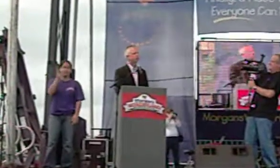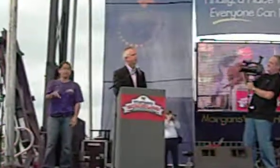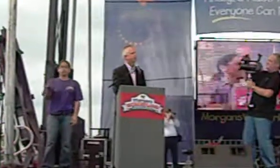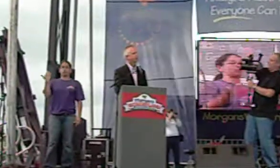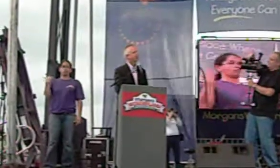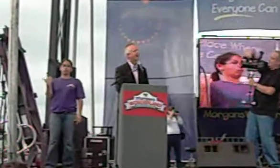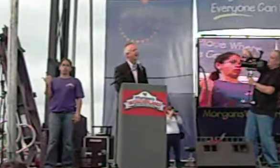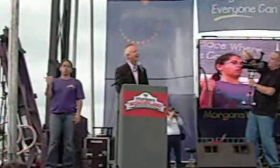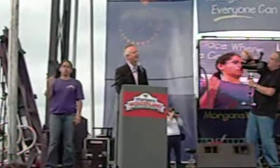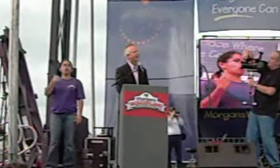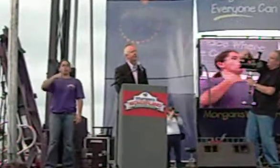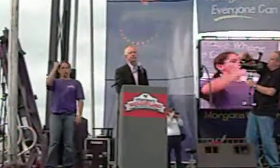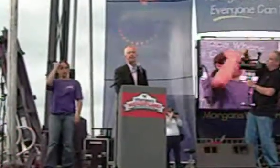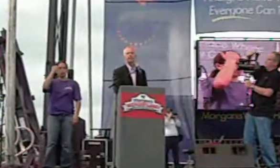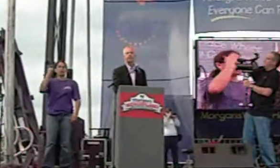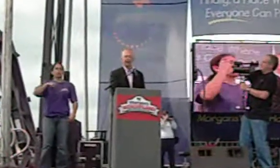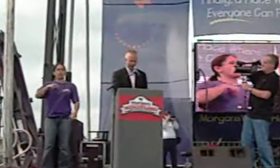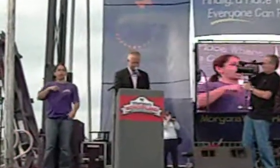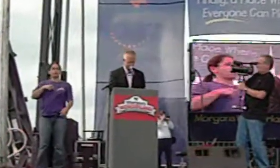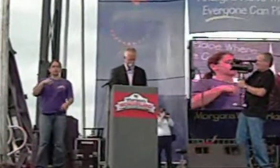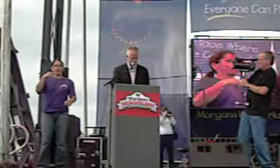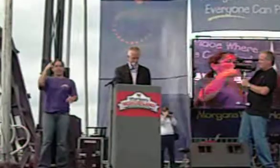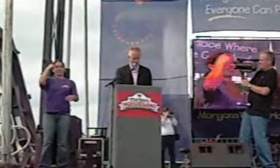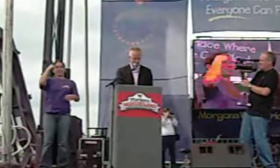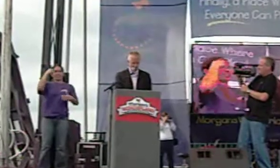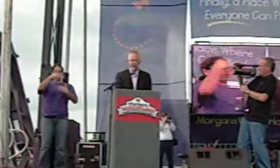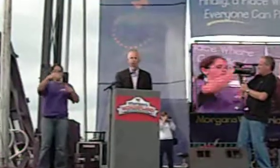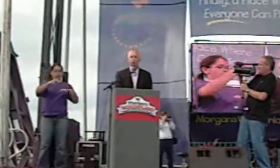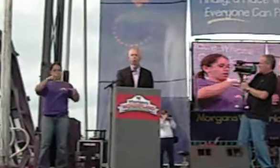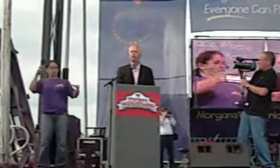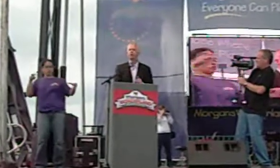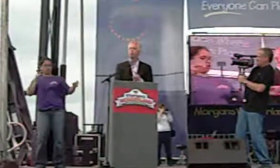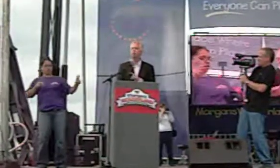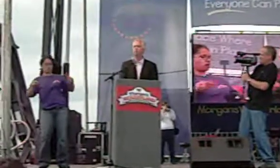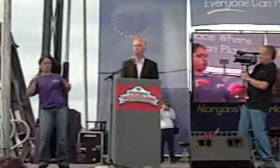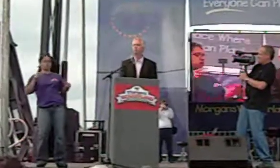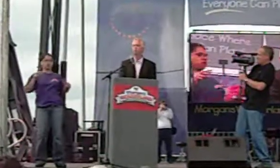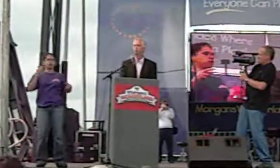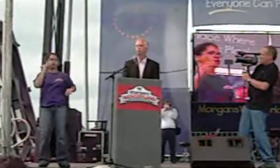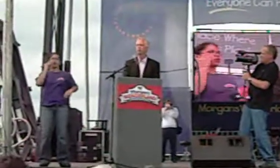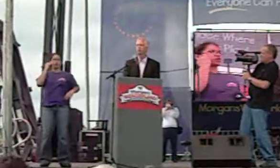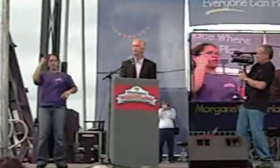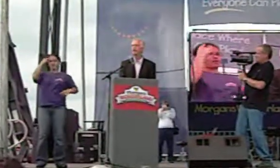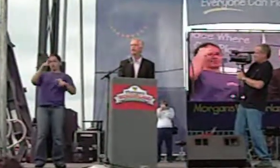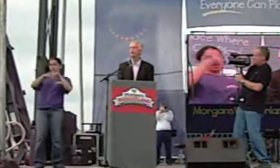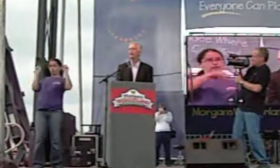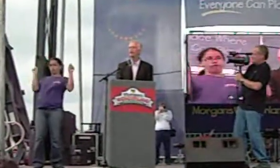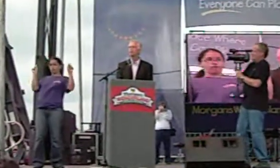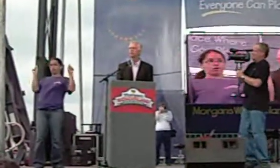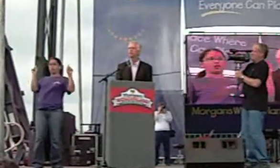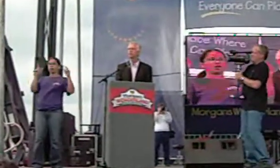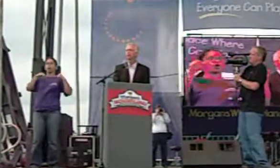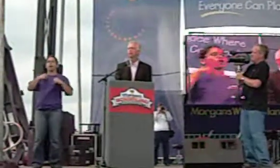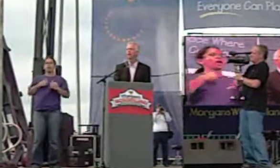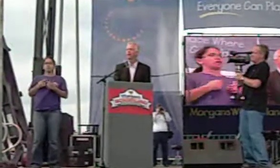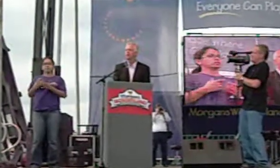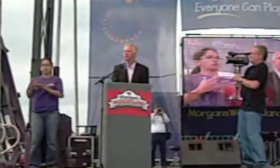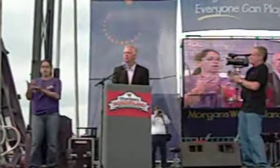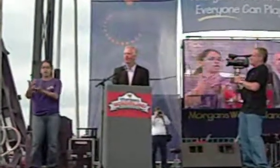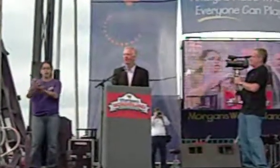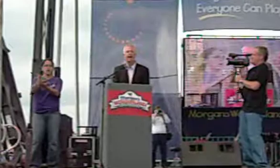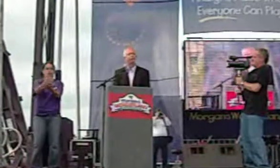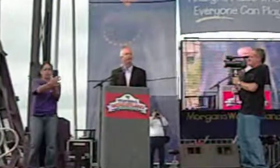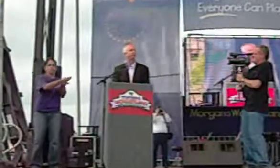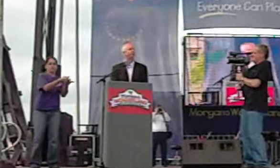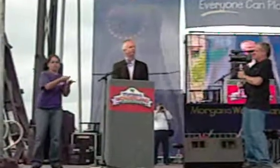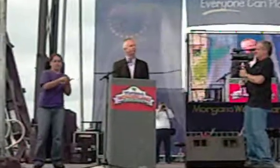we had to get outside the box. We knew we had to raise a lot of